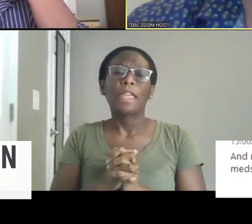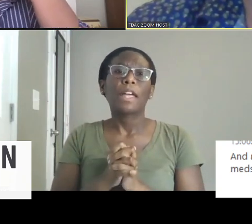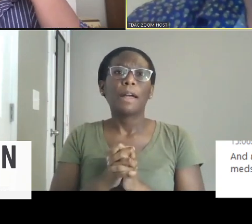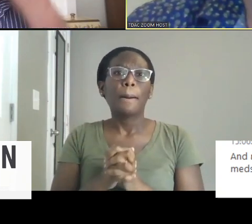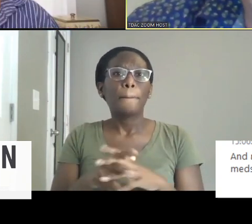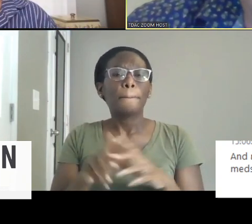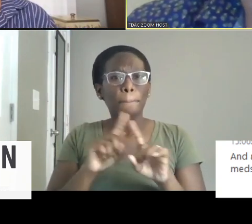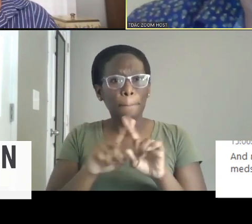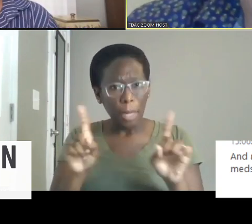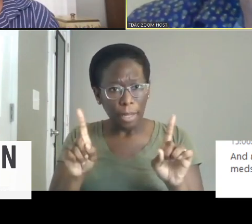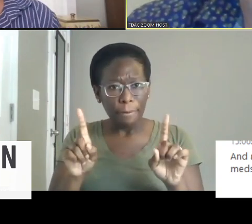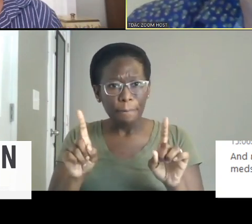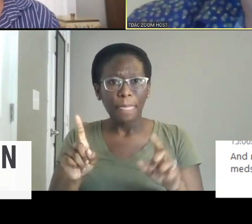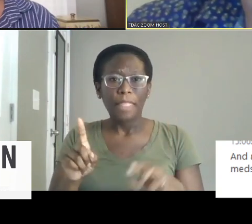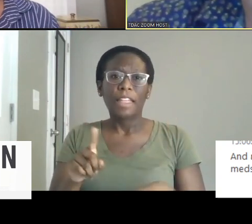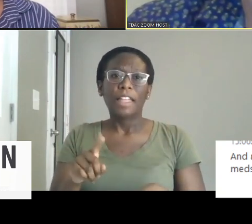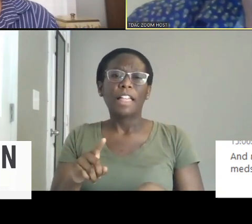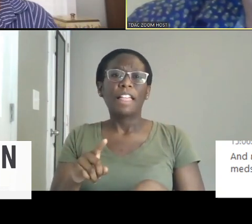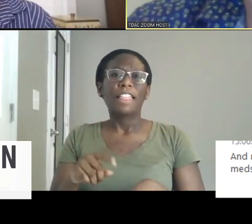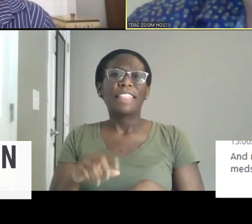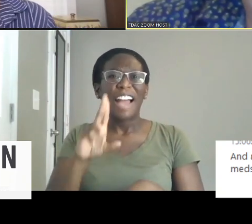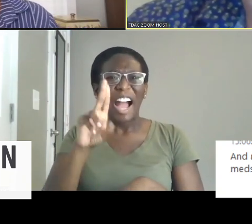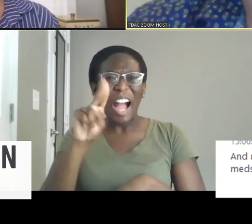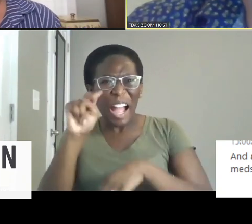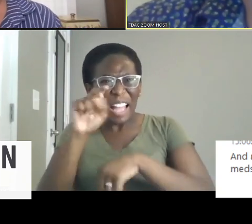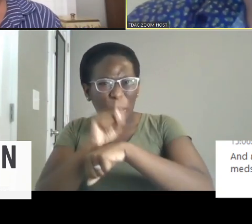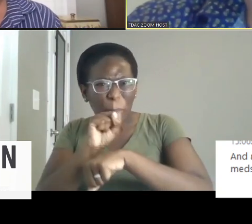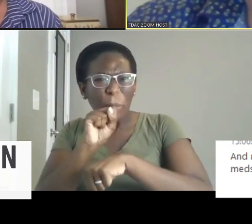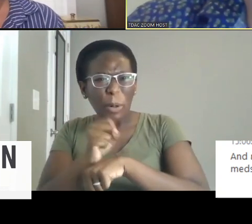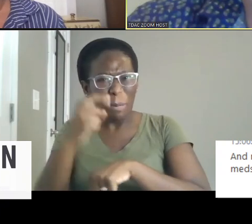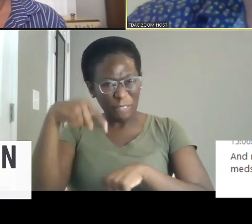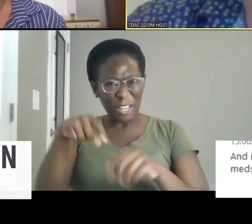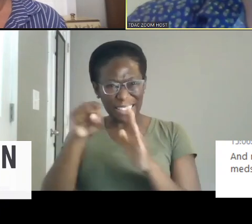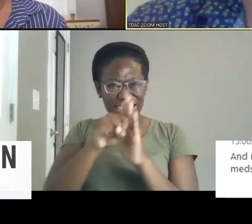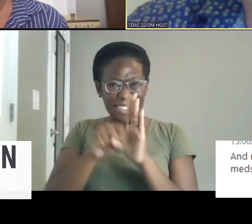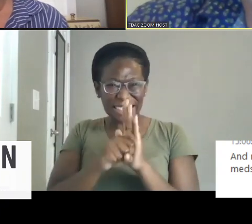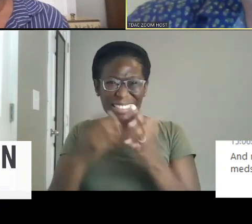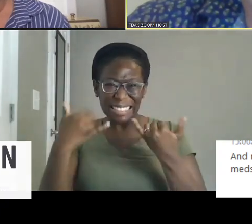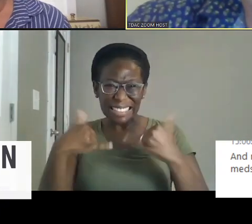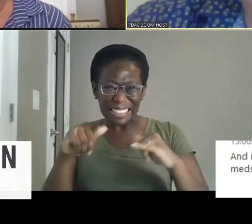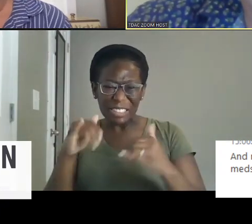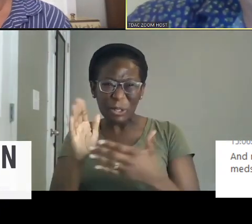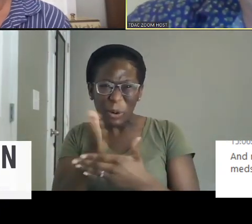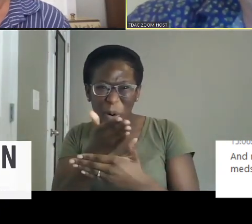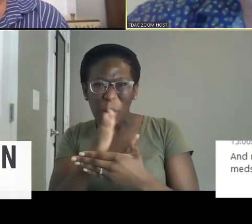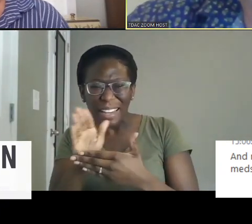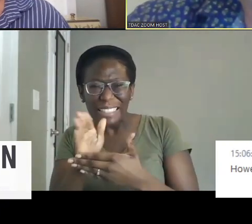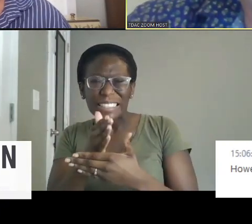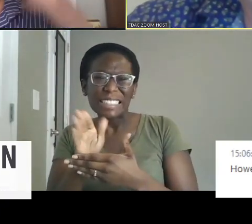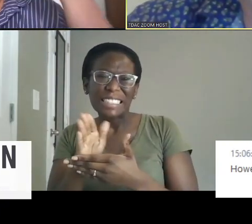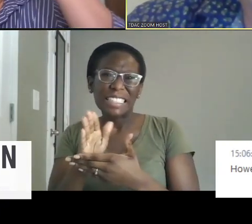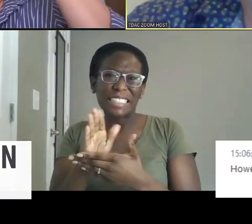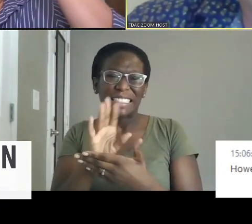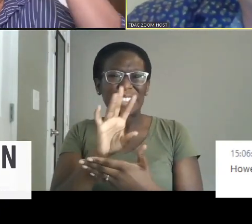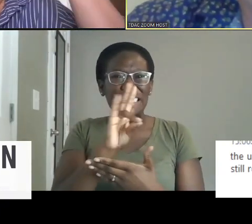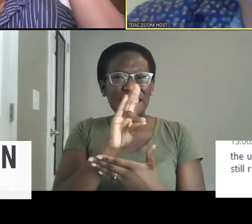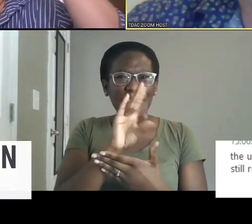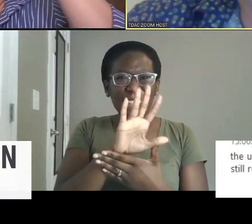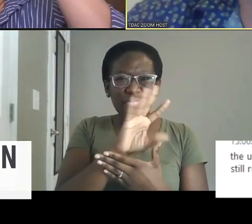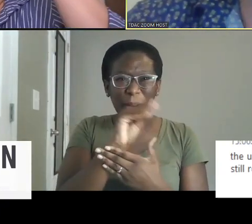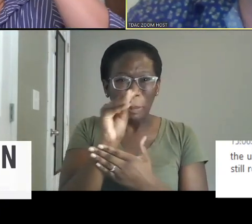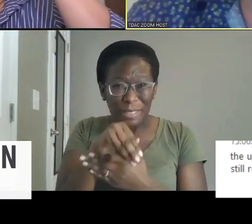unemployment for our state of North Carolina still reigns at 75% of